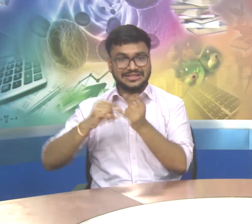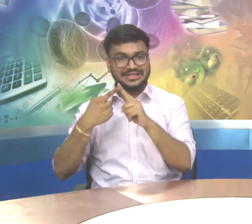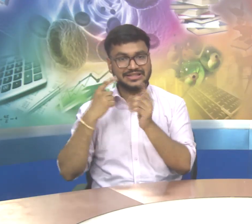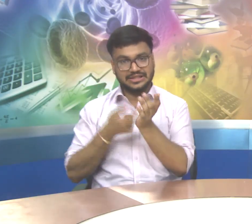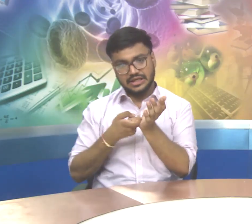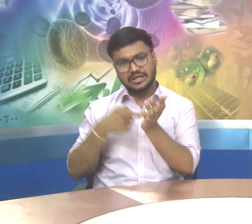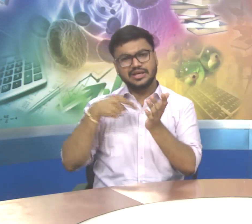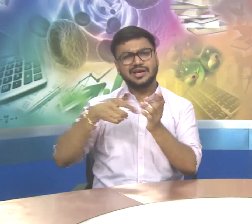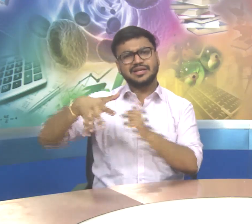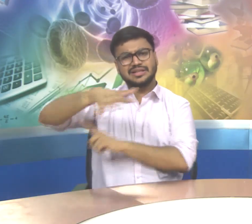And also